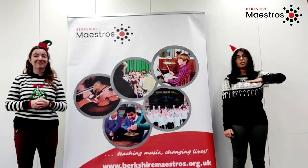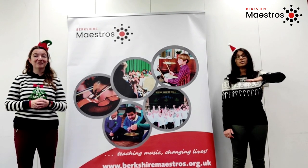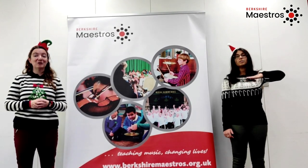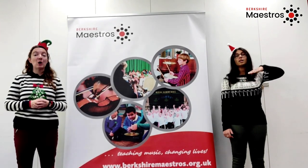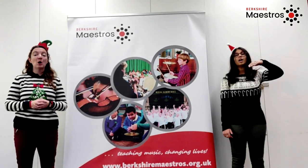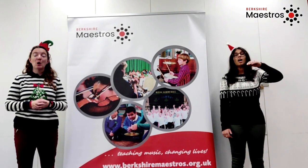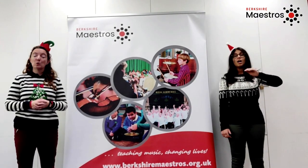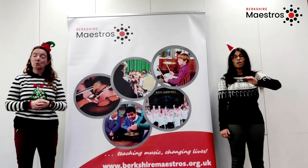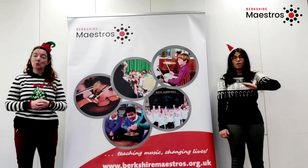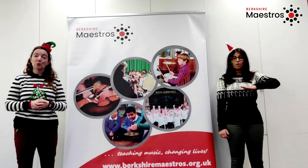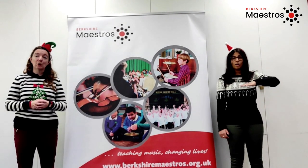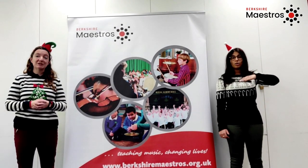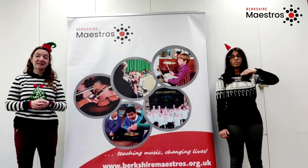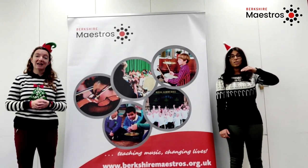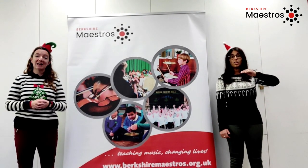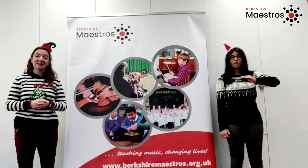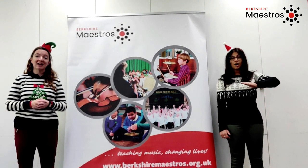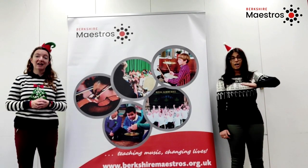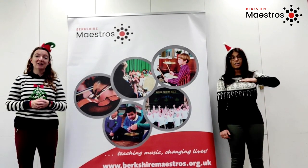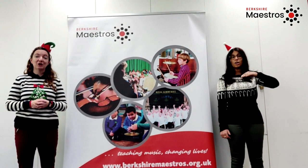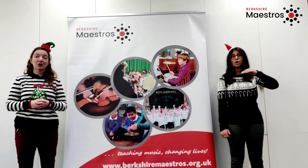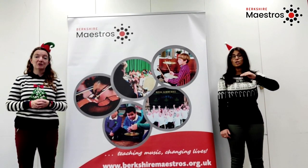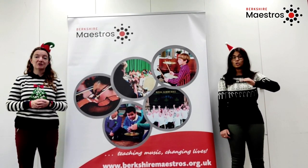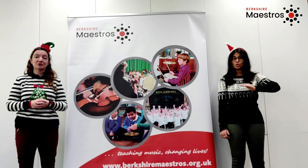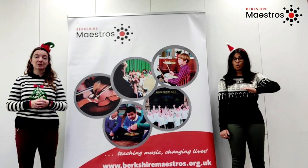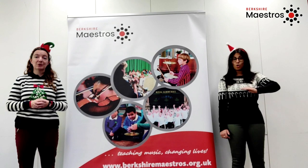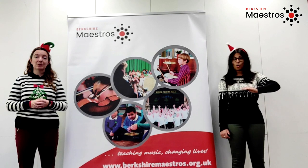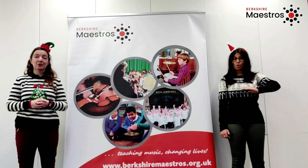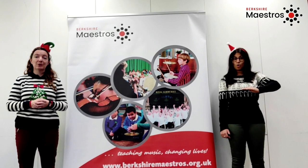iron, water like a